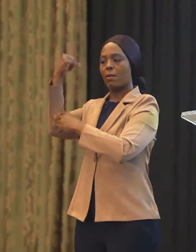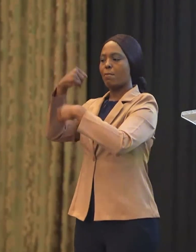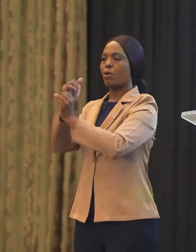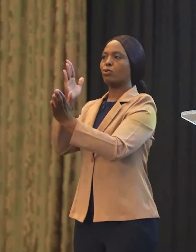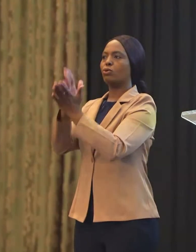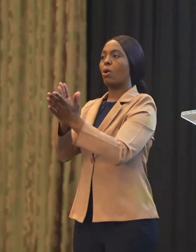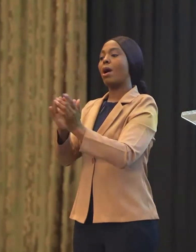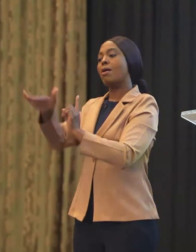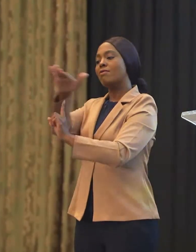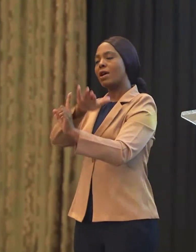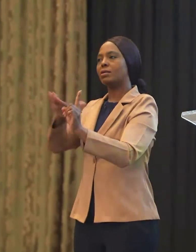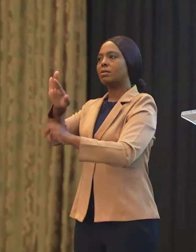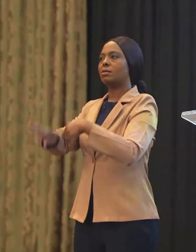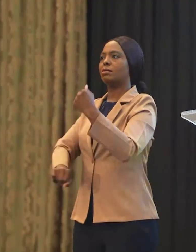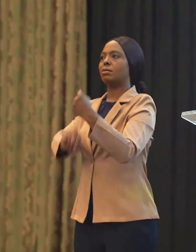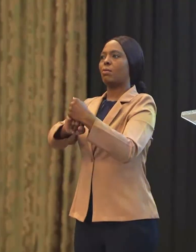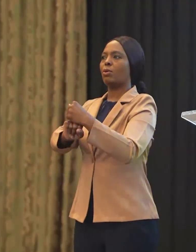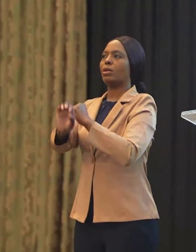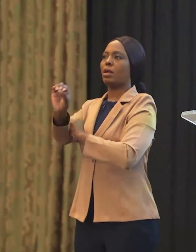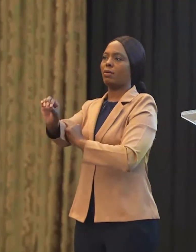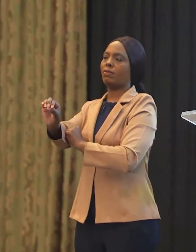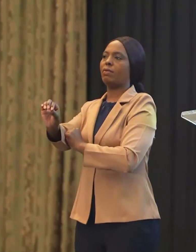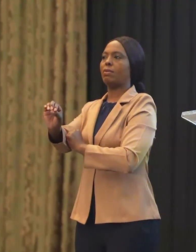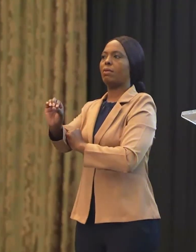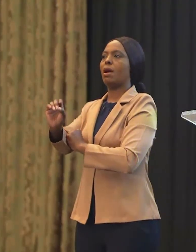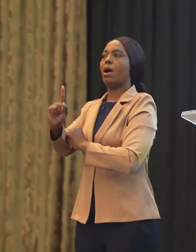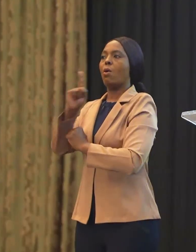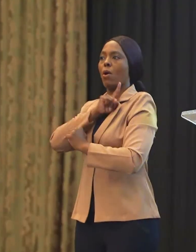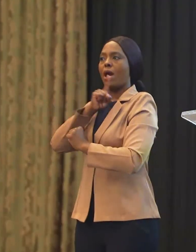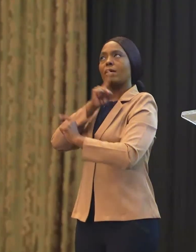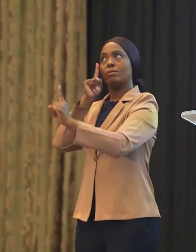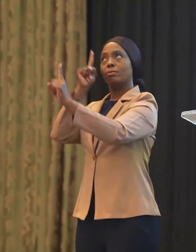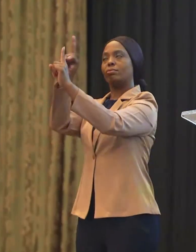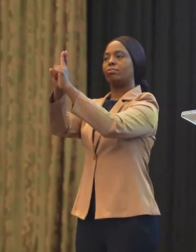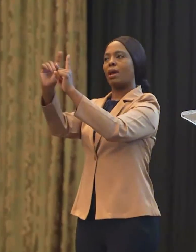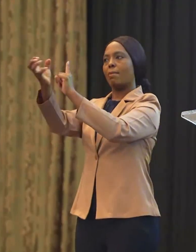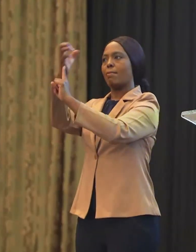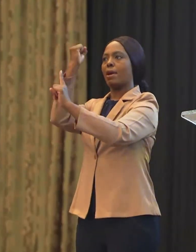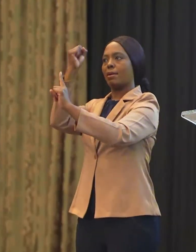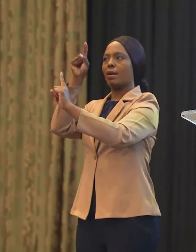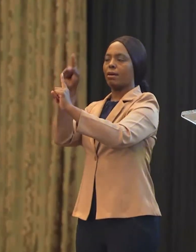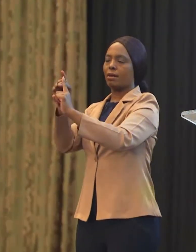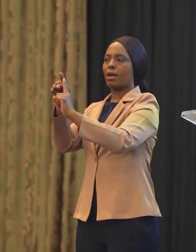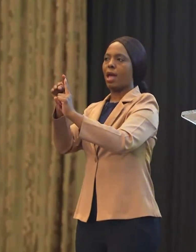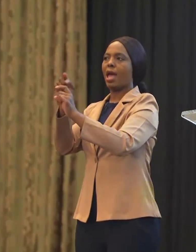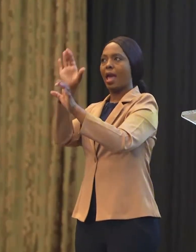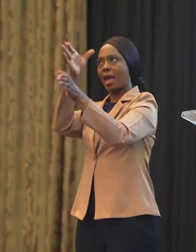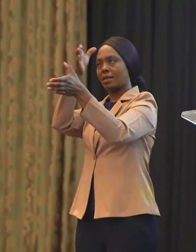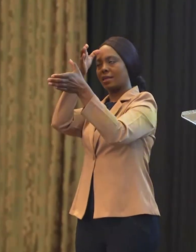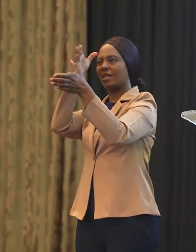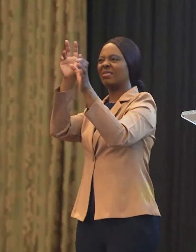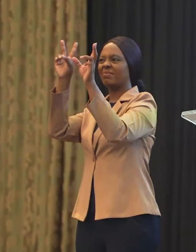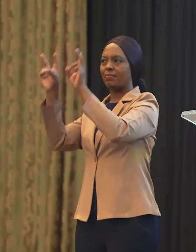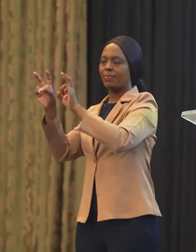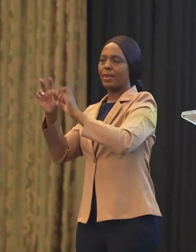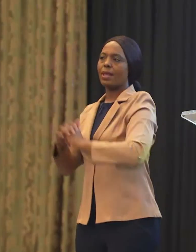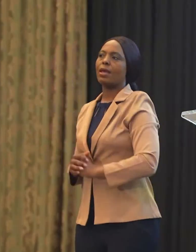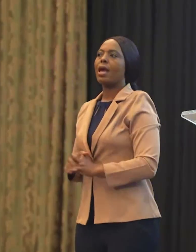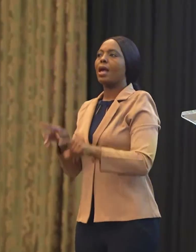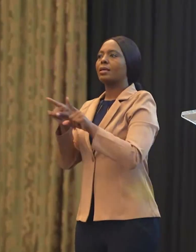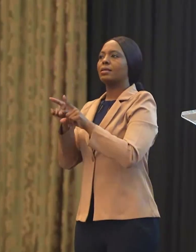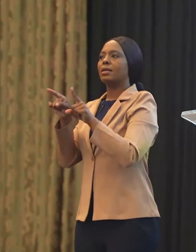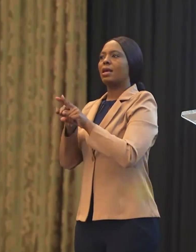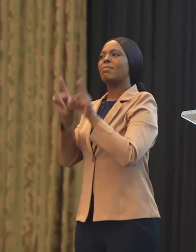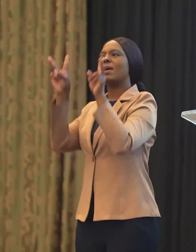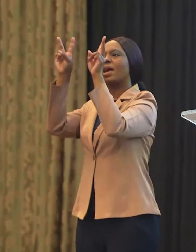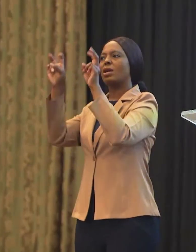that facility until they have reached the excellent level. And then also, again, we are also looking into the